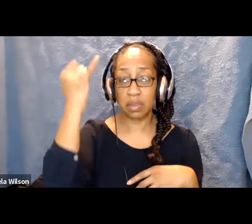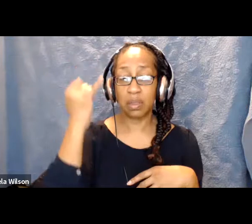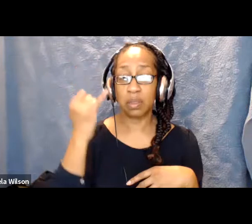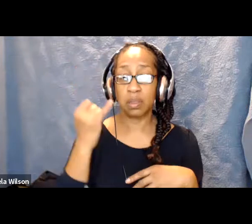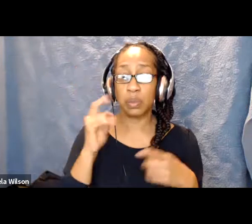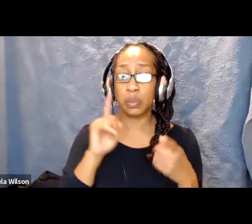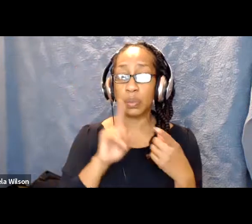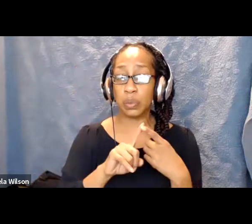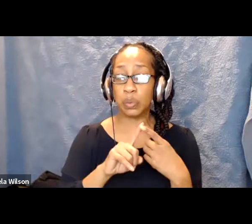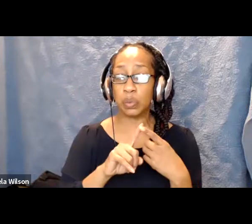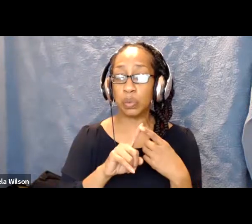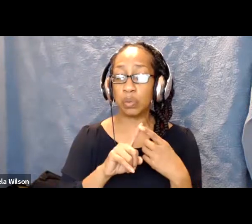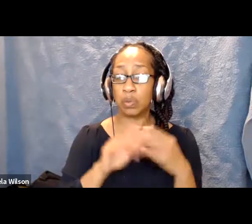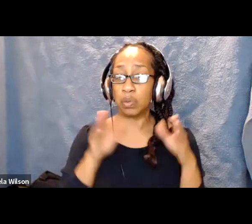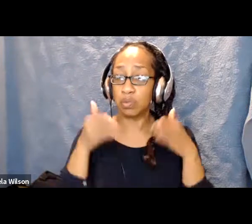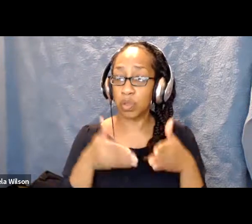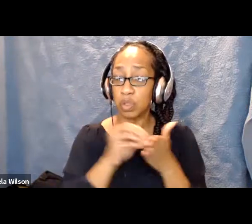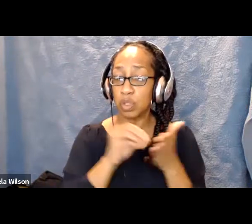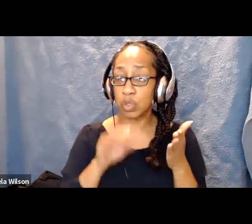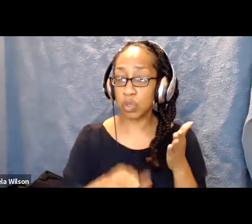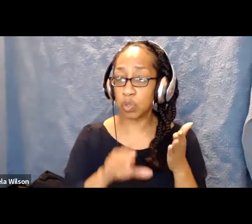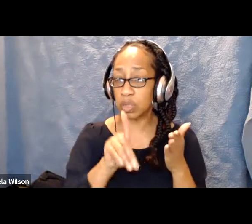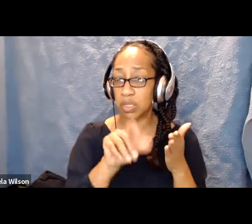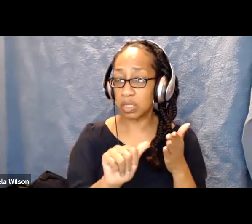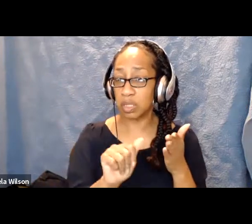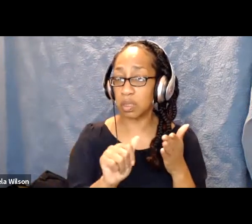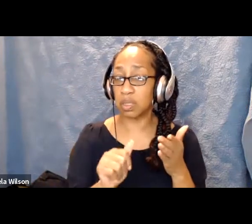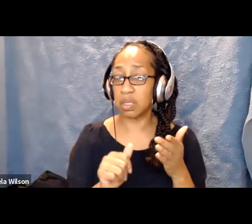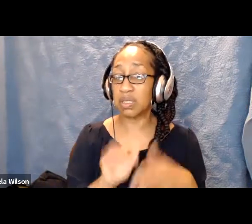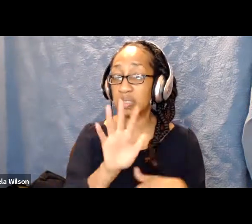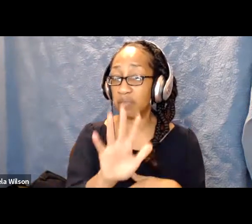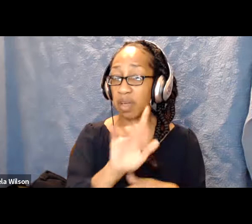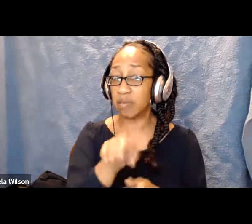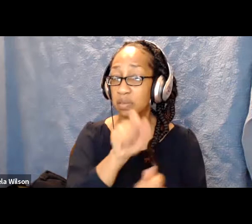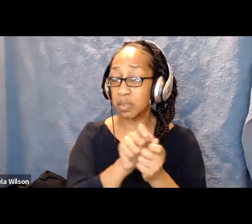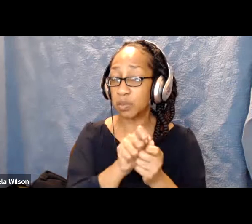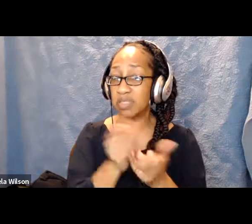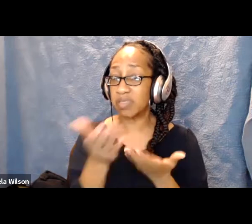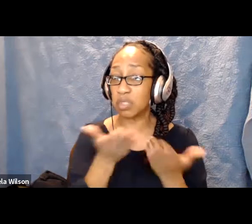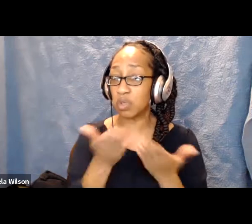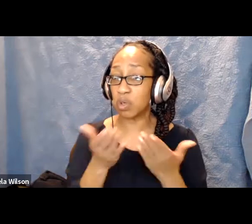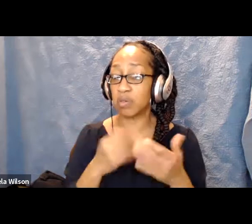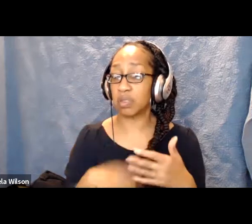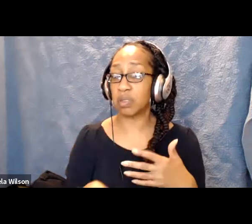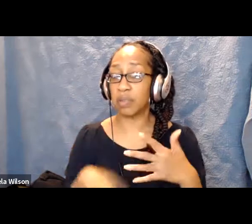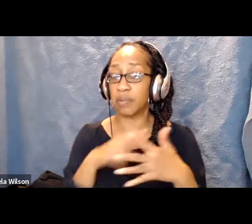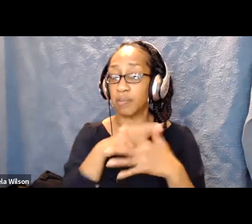directly to students with disabilities include 5 distinct types of services. Those